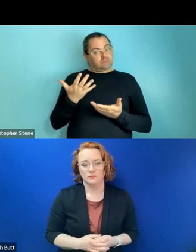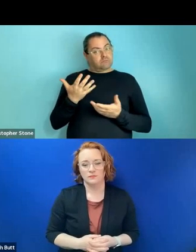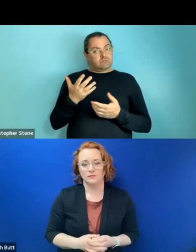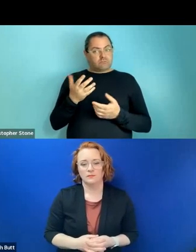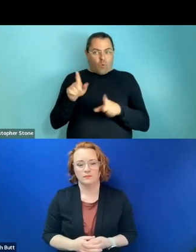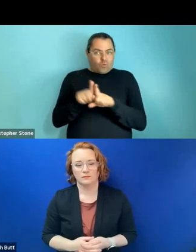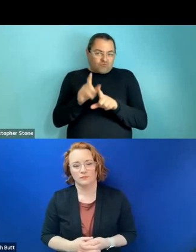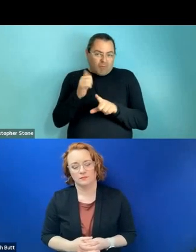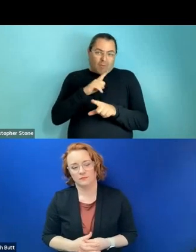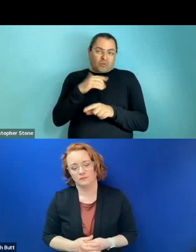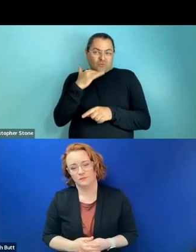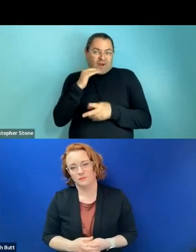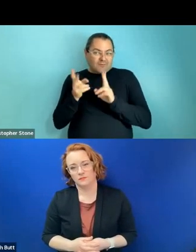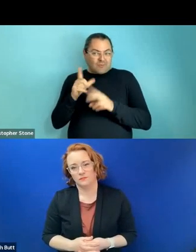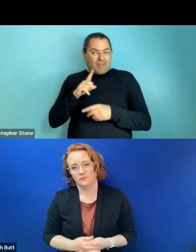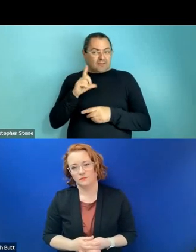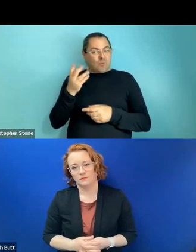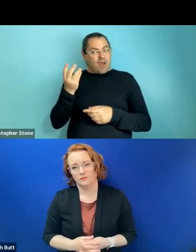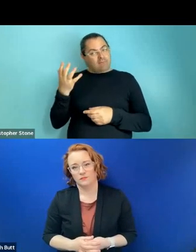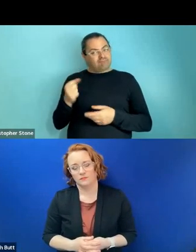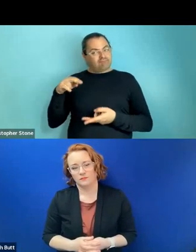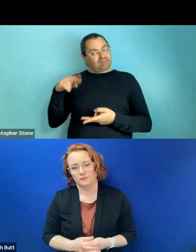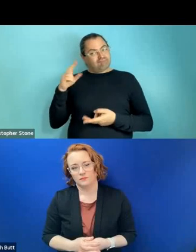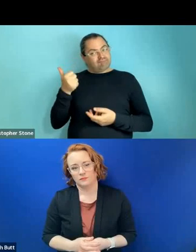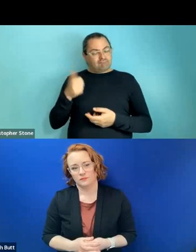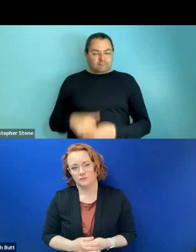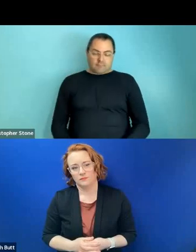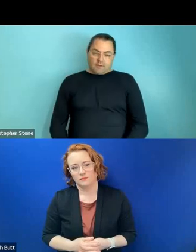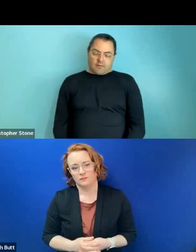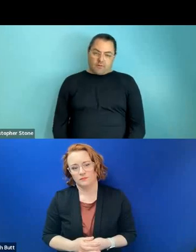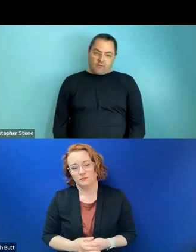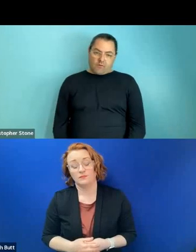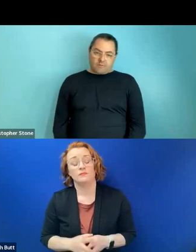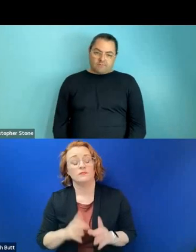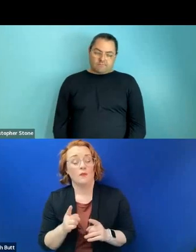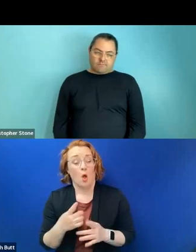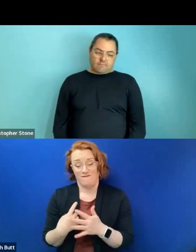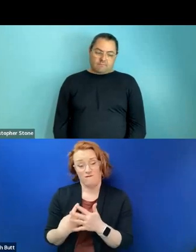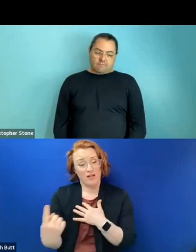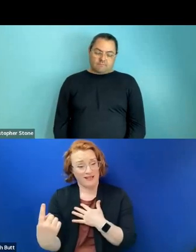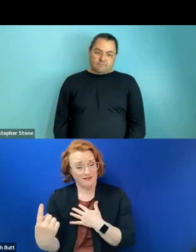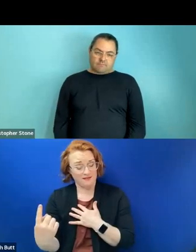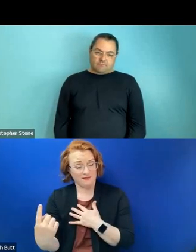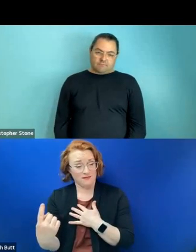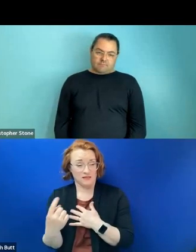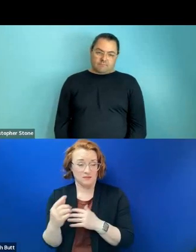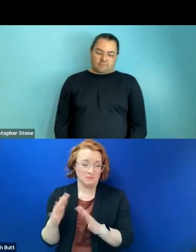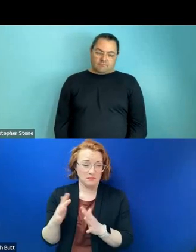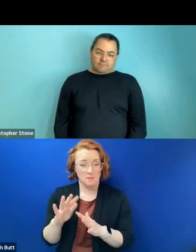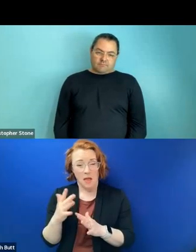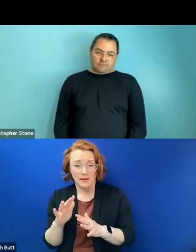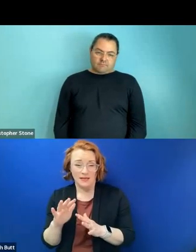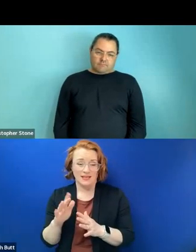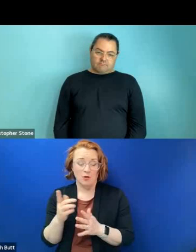and demand of interpreters. So yeah. And then if you were freelance, you're probably looking